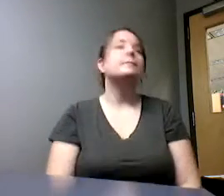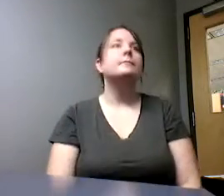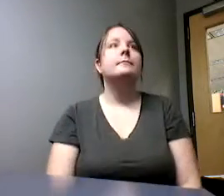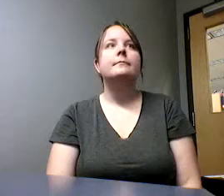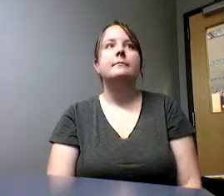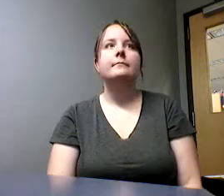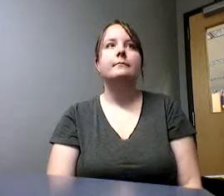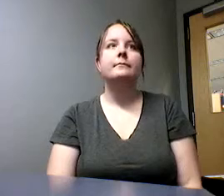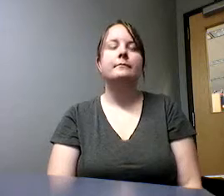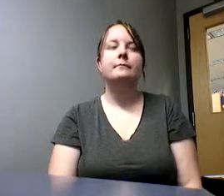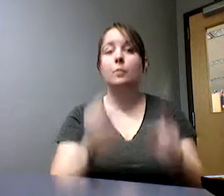saturated.